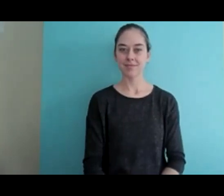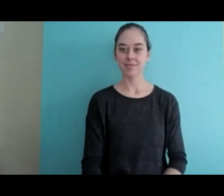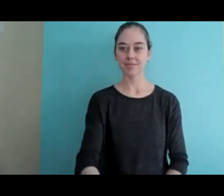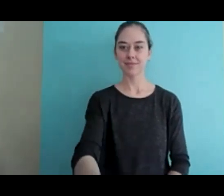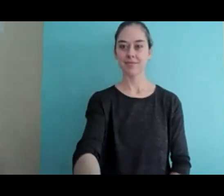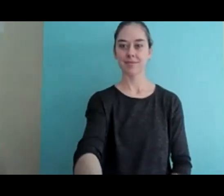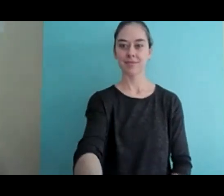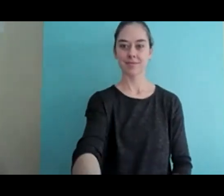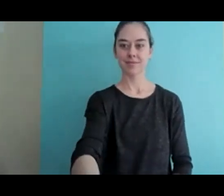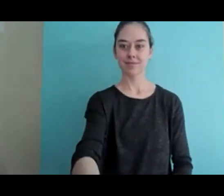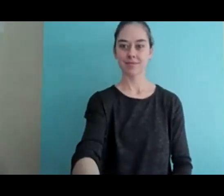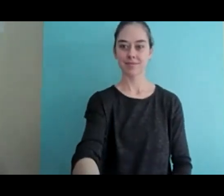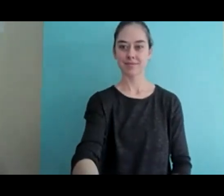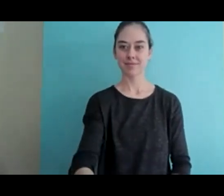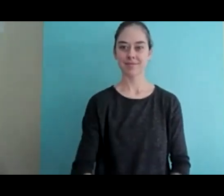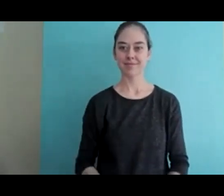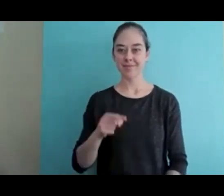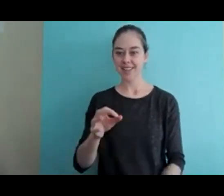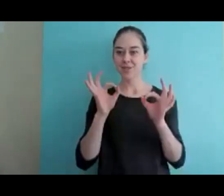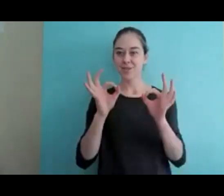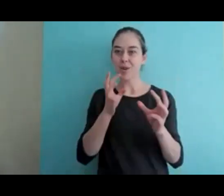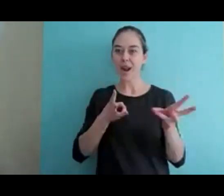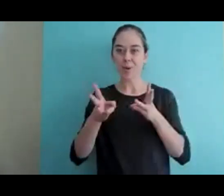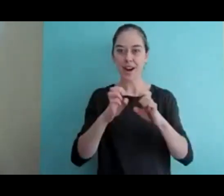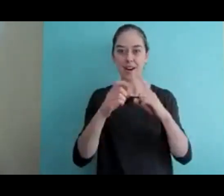That's it, guys. Excellent work.